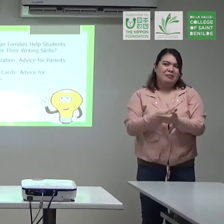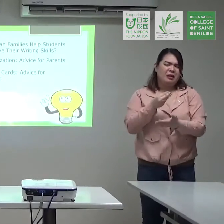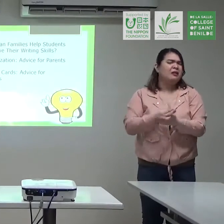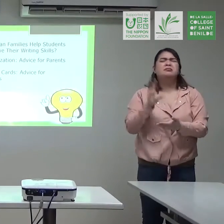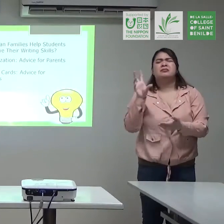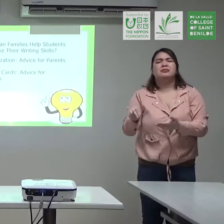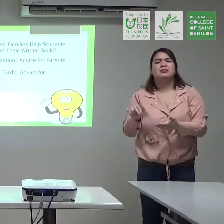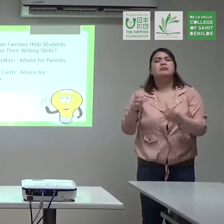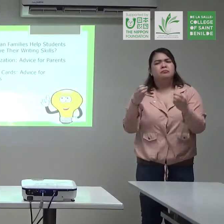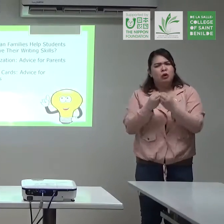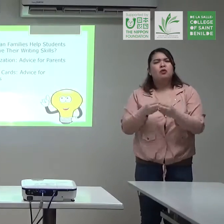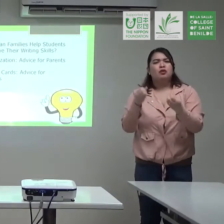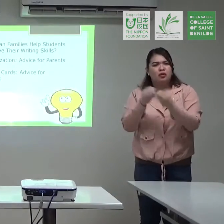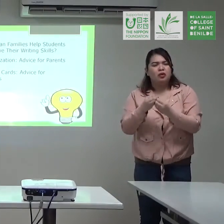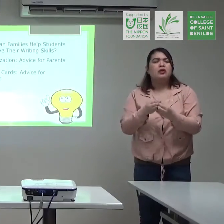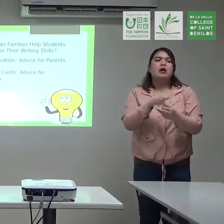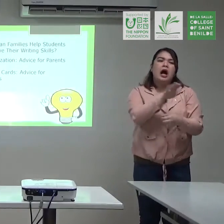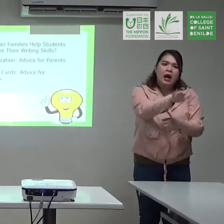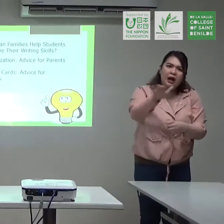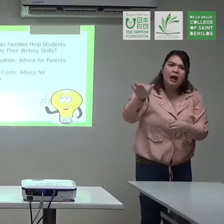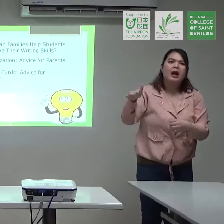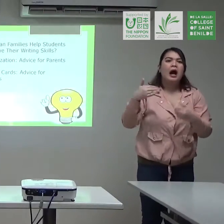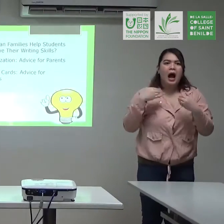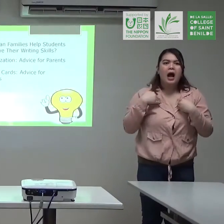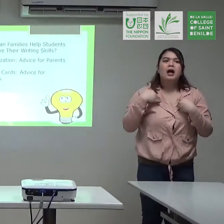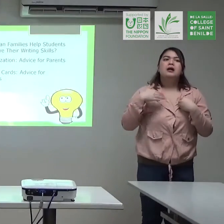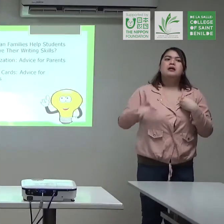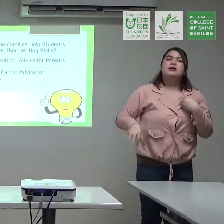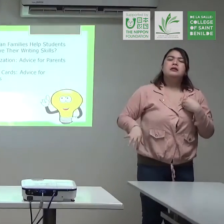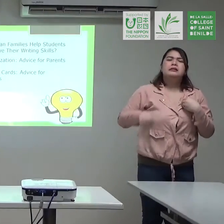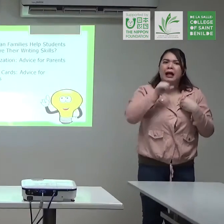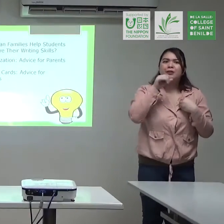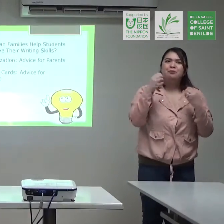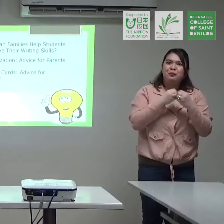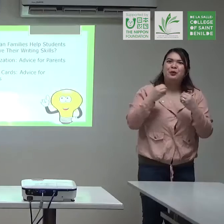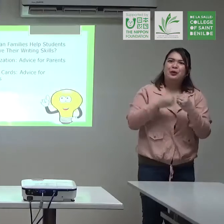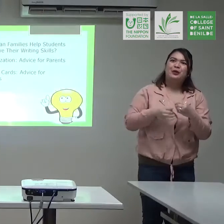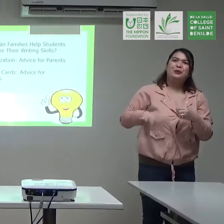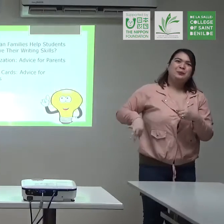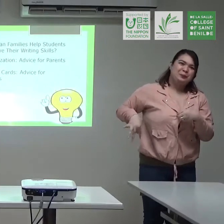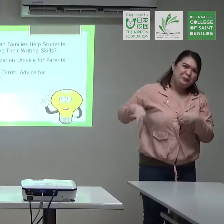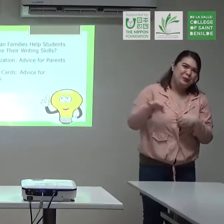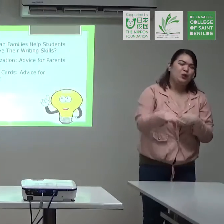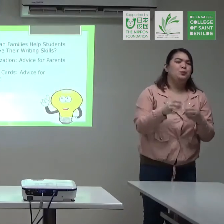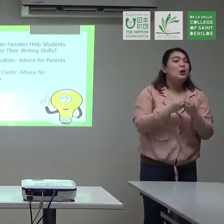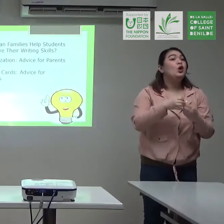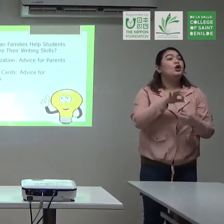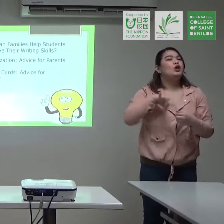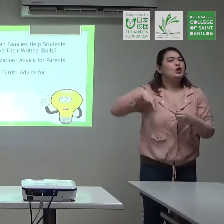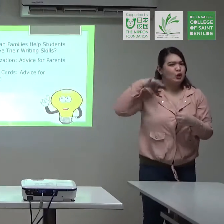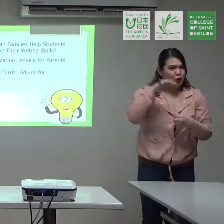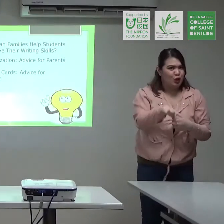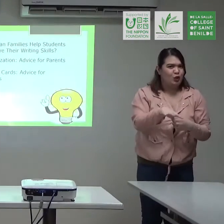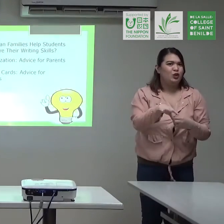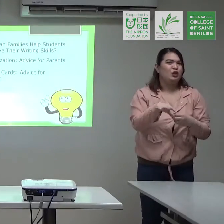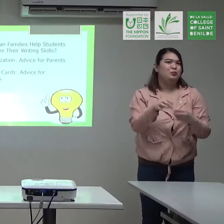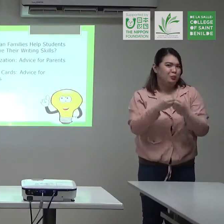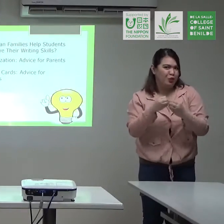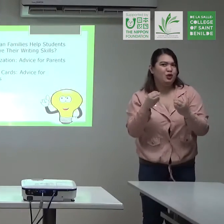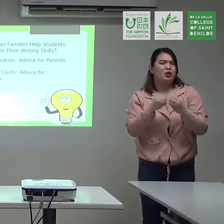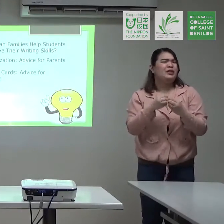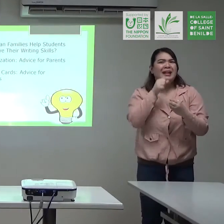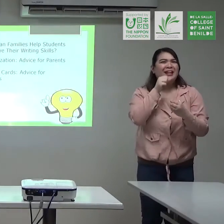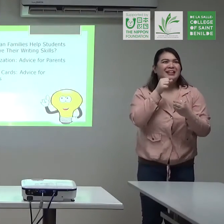moment you start reminding them of the contribution, it's not really, it does not elicit